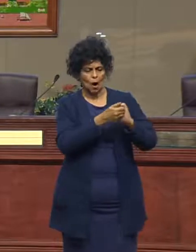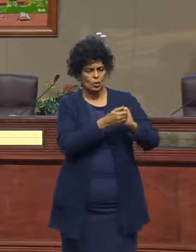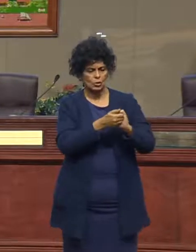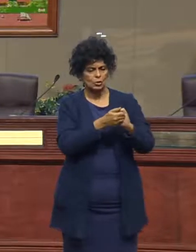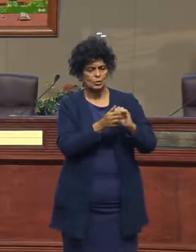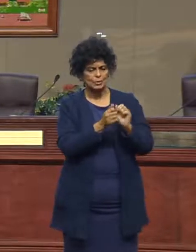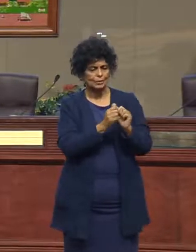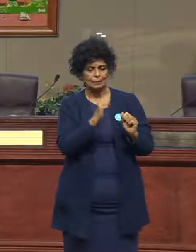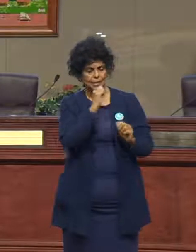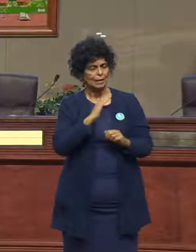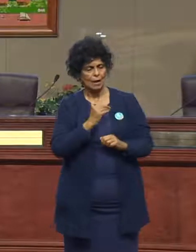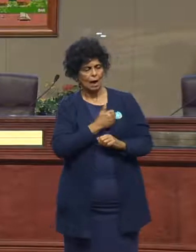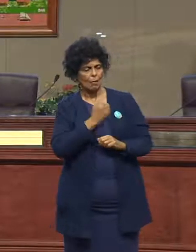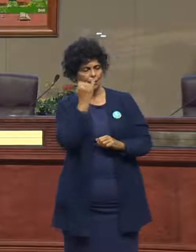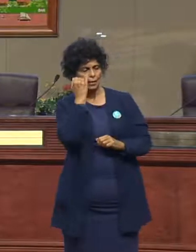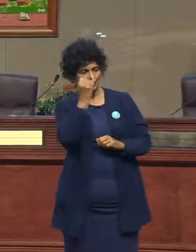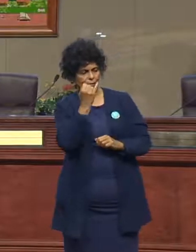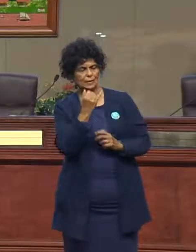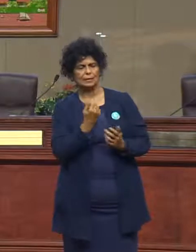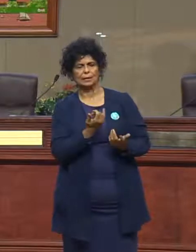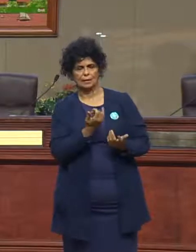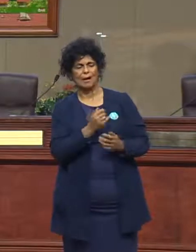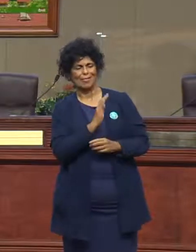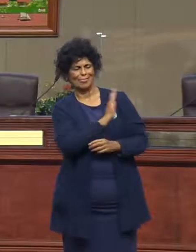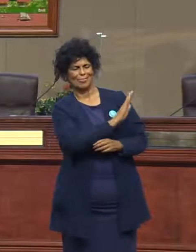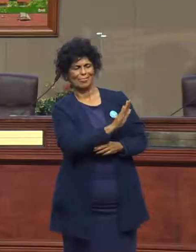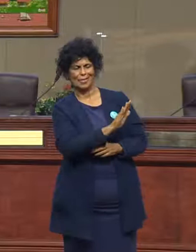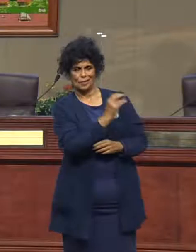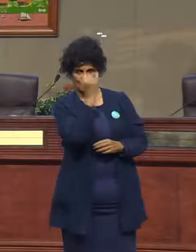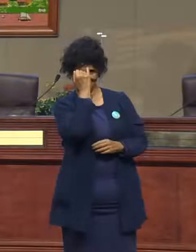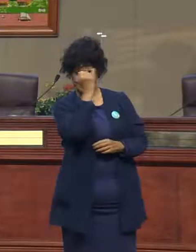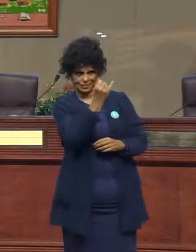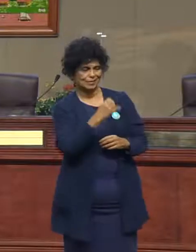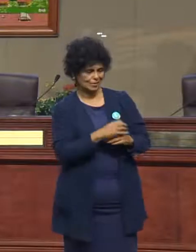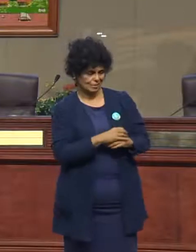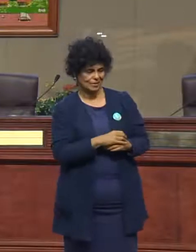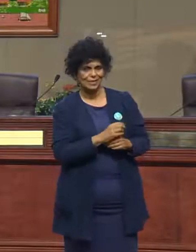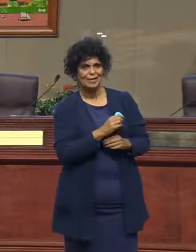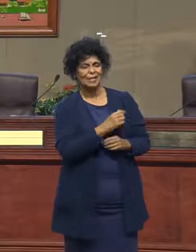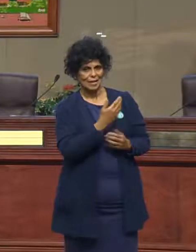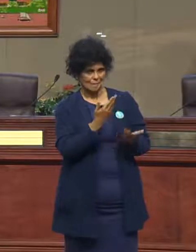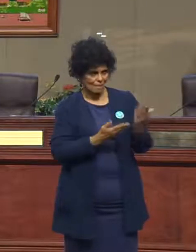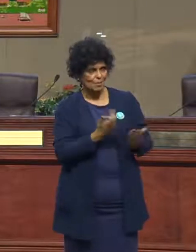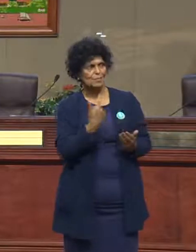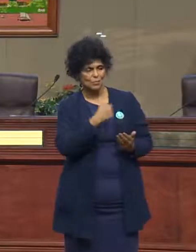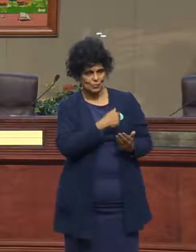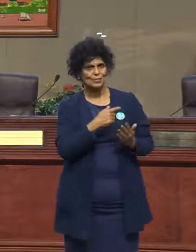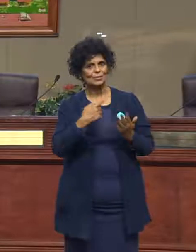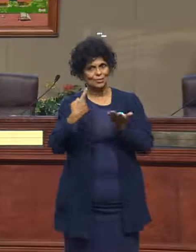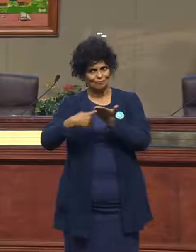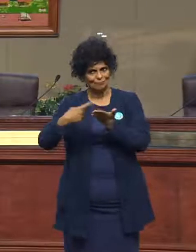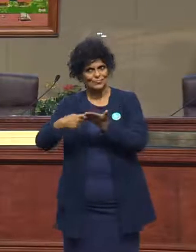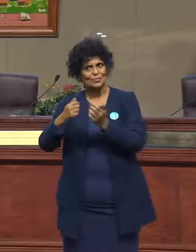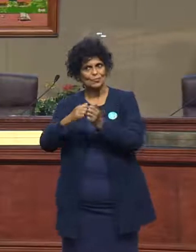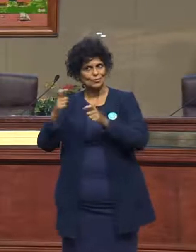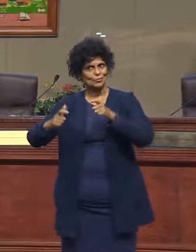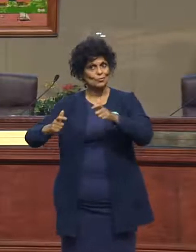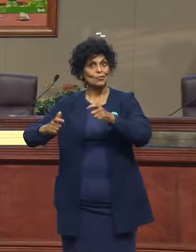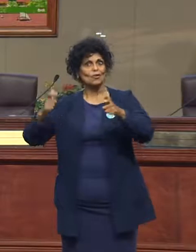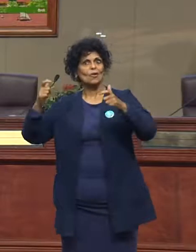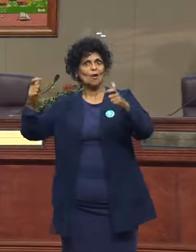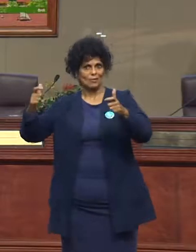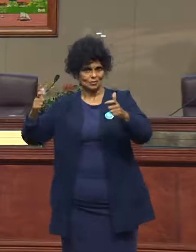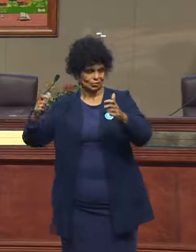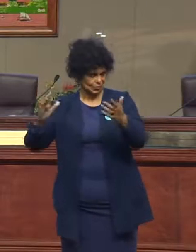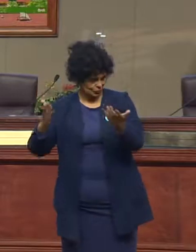idea. They approached us, and we may start talking to some of the largest employers in the entertainment industry